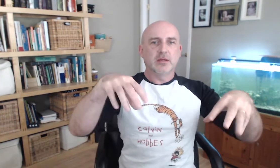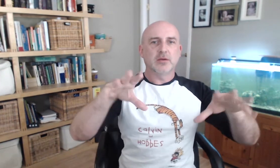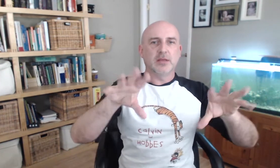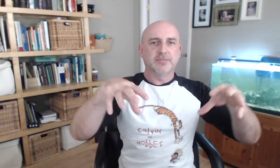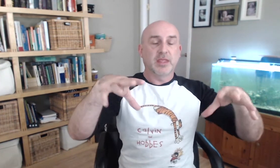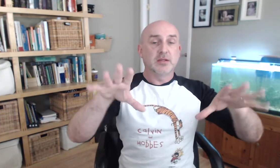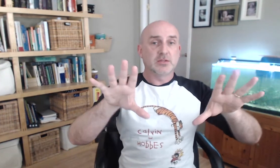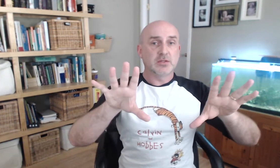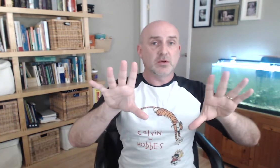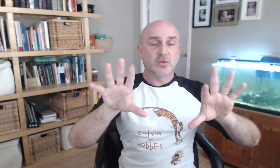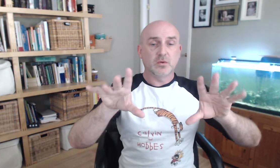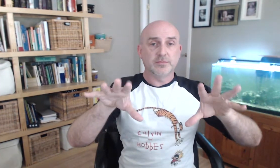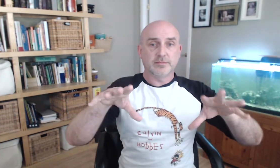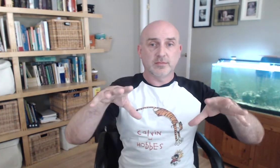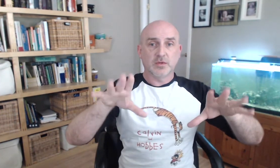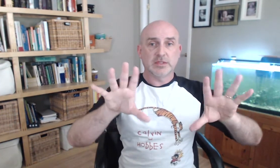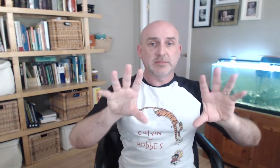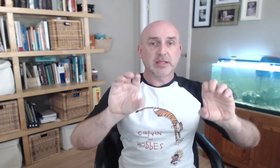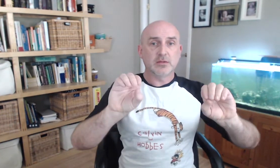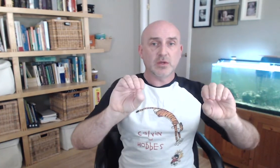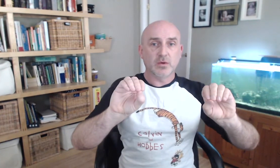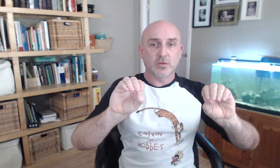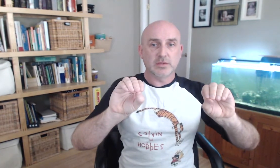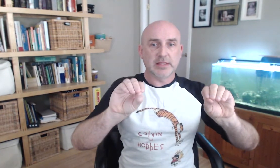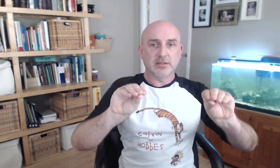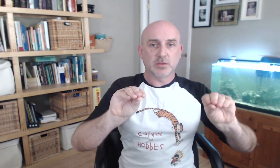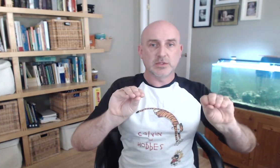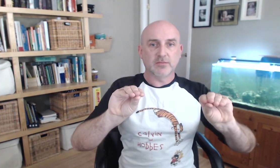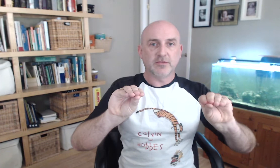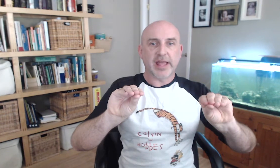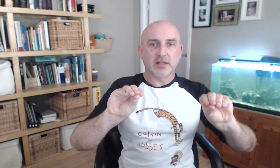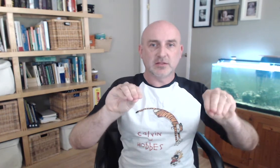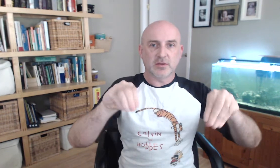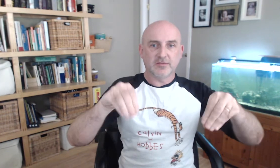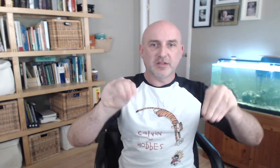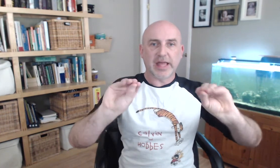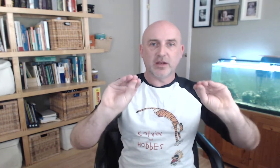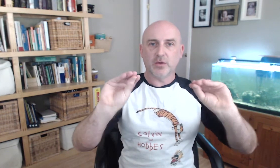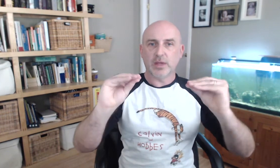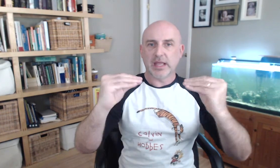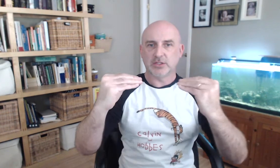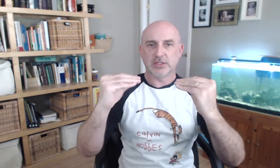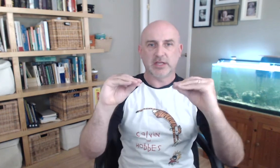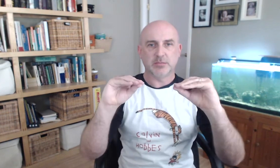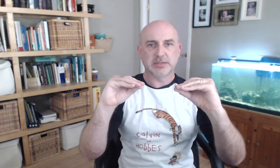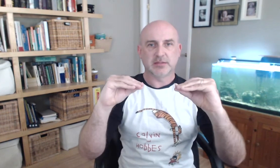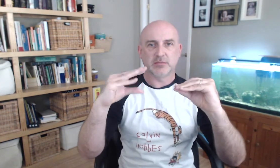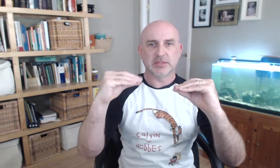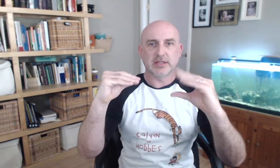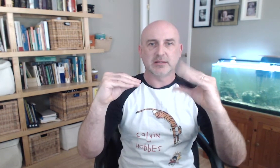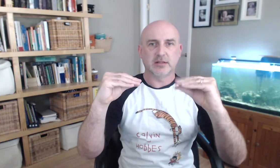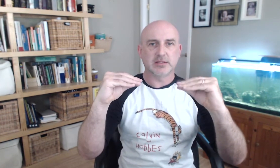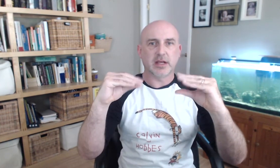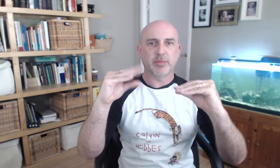Okay, so you're going to make those O's and then squish them flat. So you have flat O hand shapes, almost like little sock